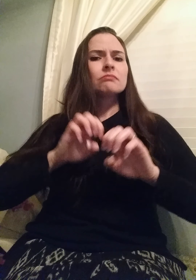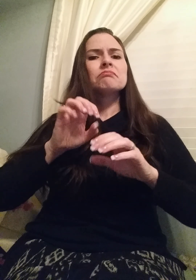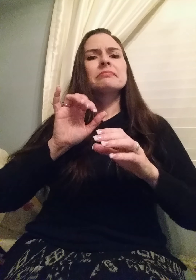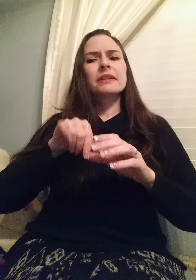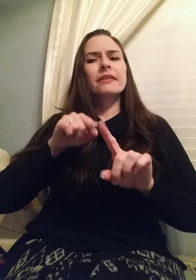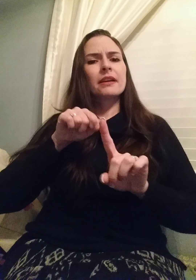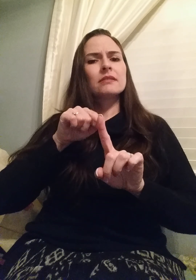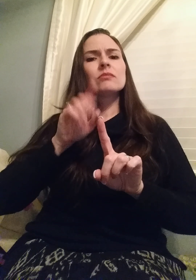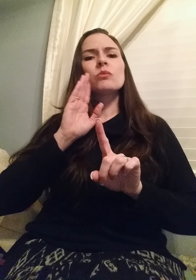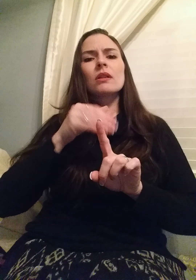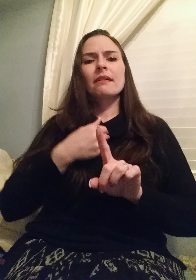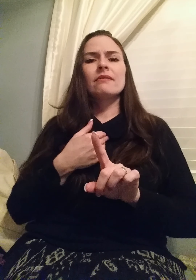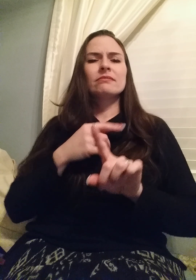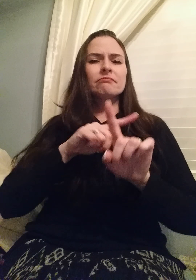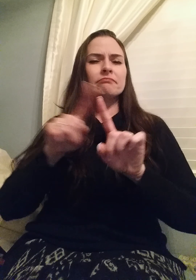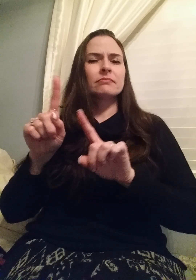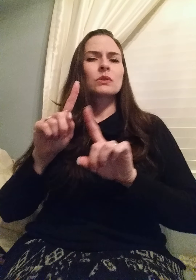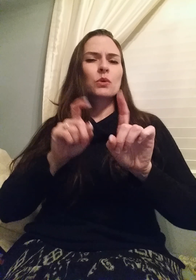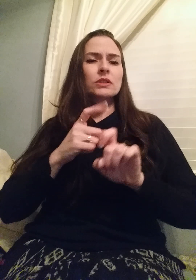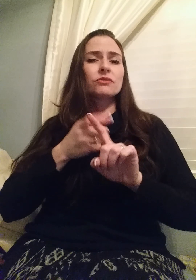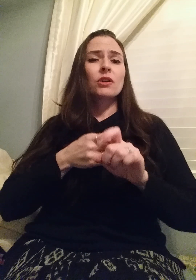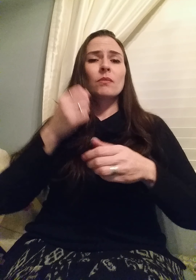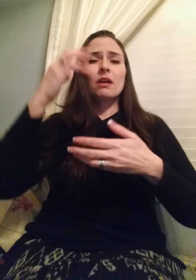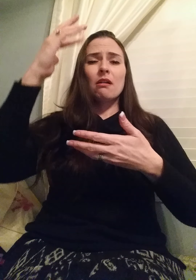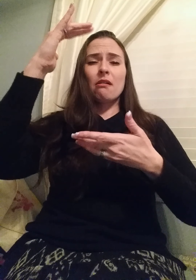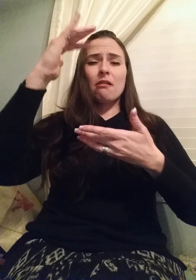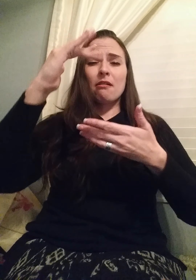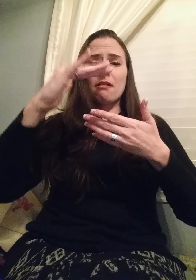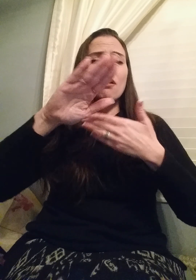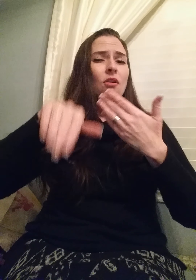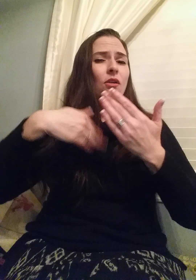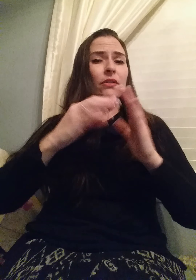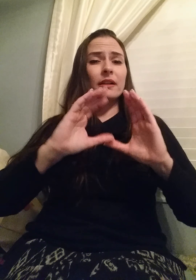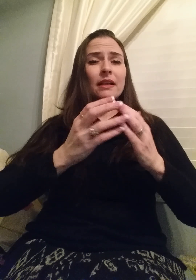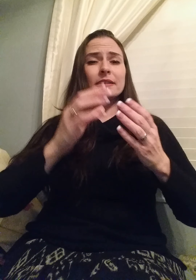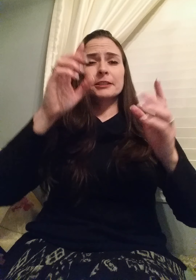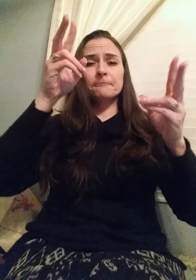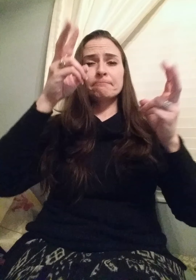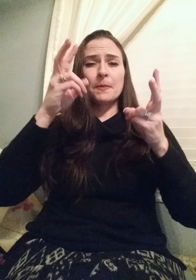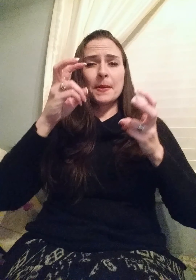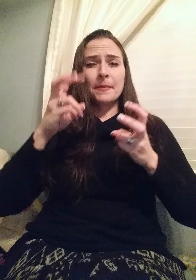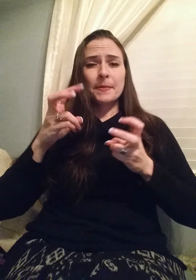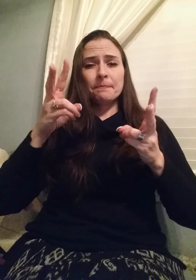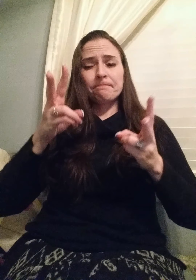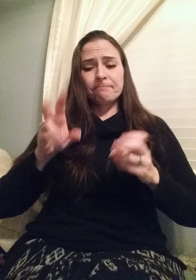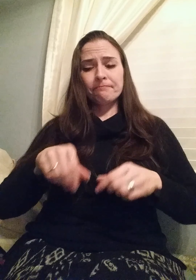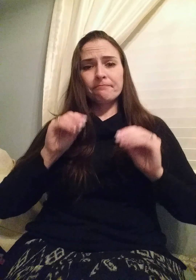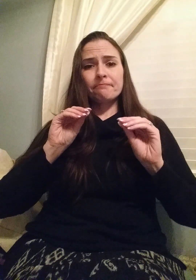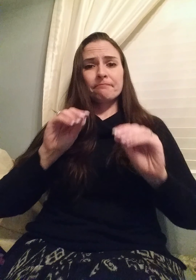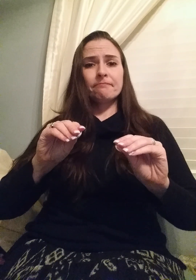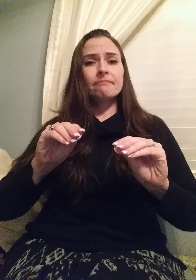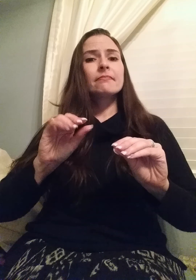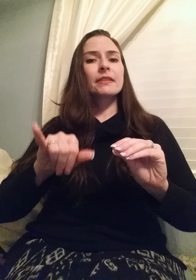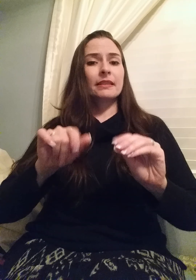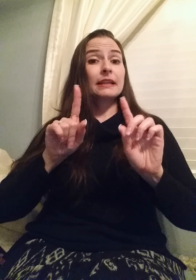there pulled directly from each course that you should have taken up to that point. And so we will therefore be able to see precisely